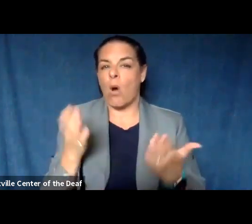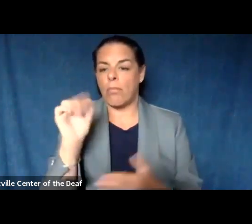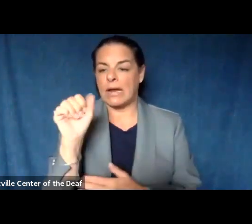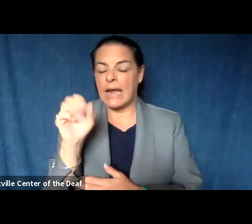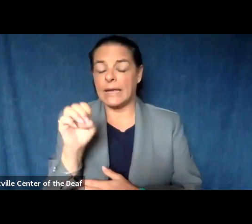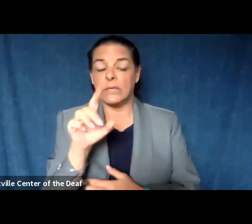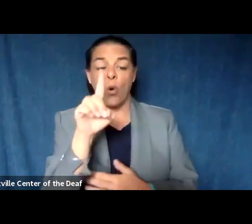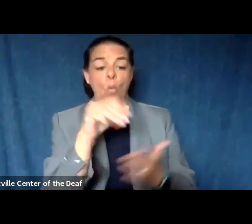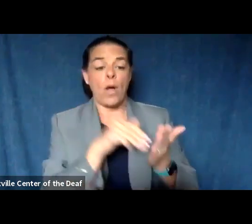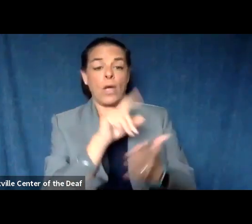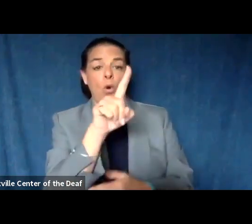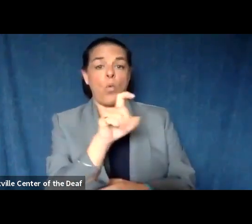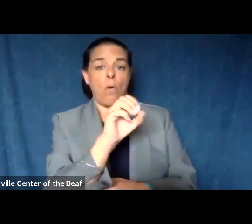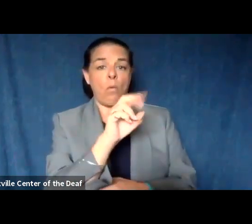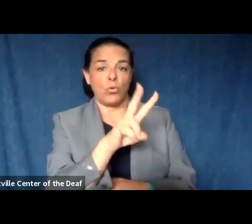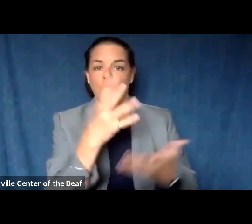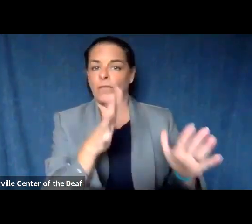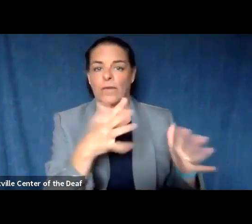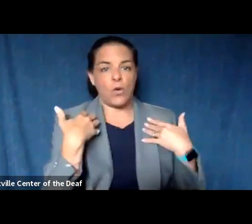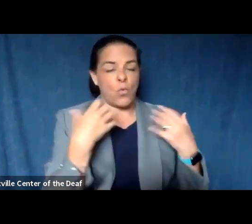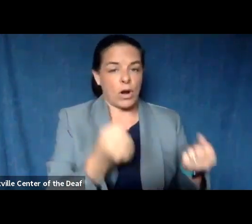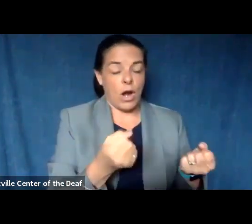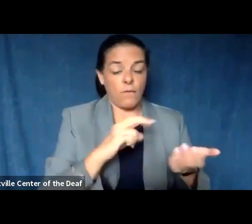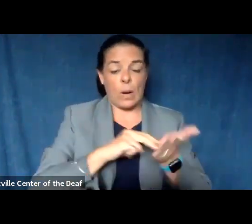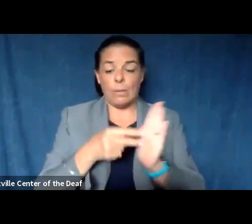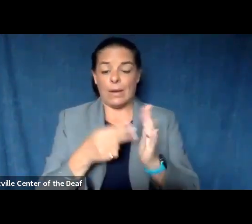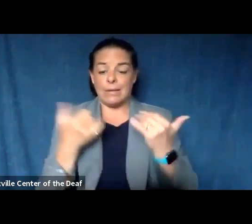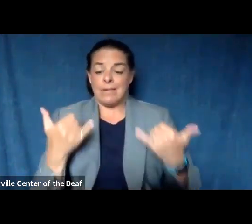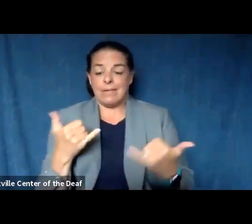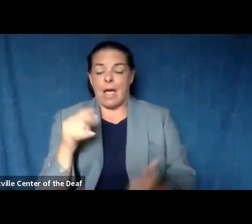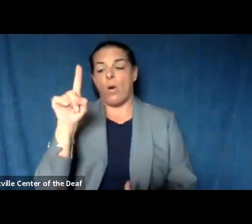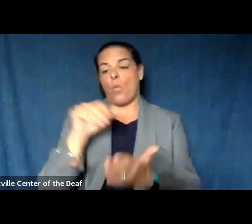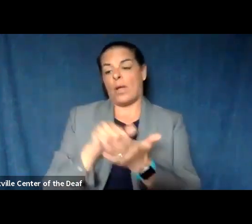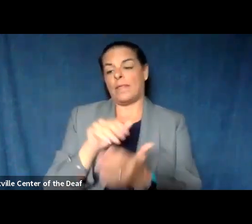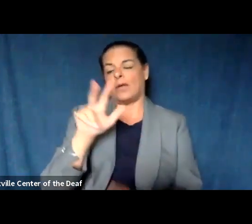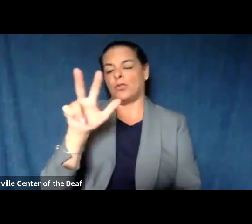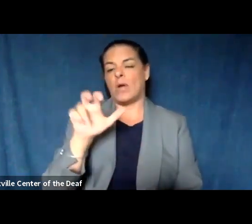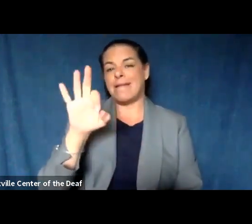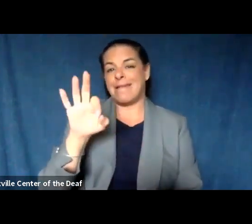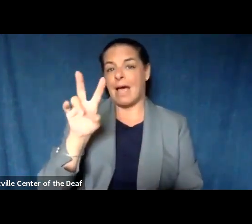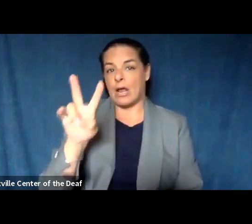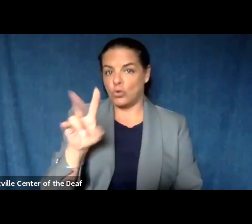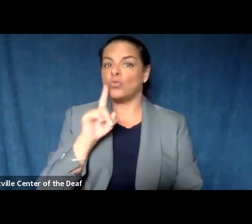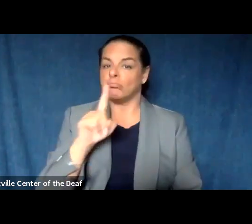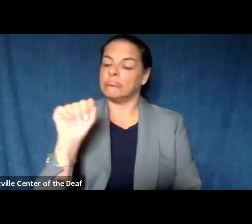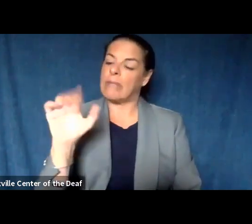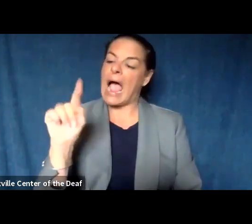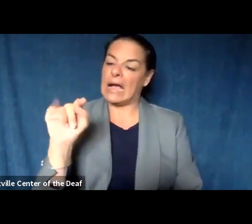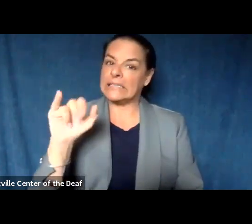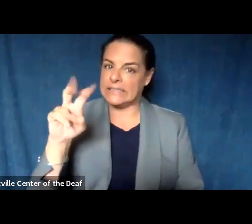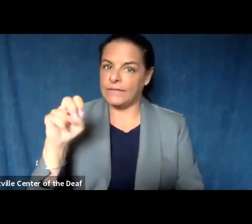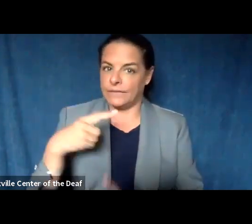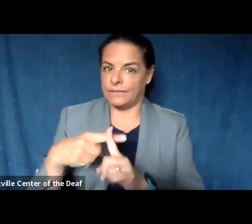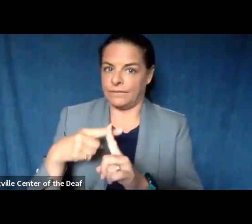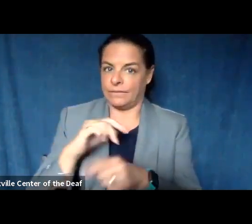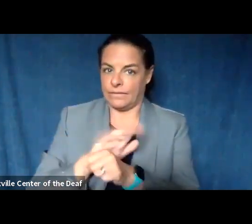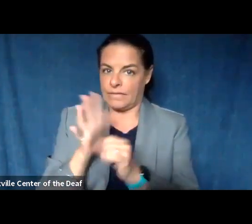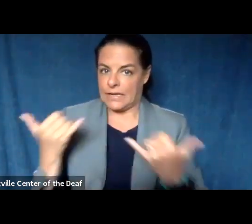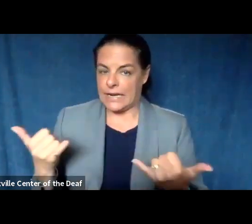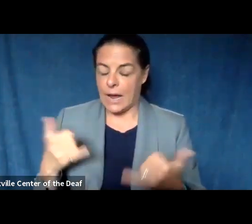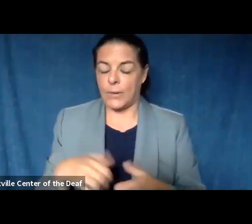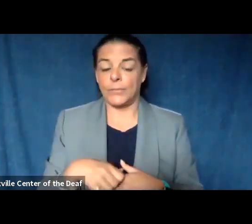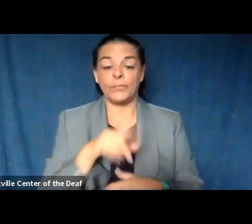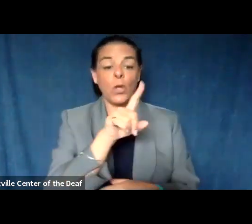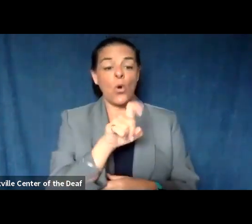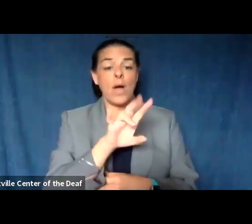1,102 of our cases have recovered, giving us 1,392 active cases. 171